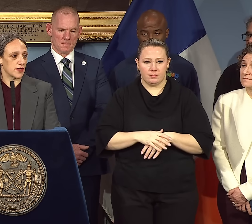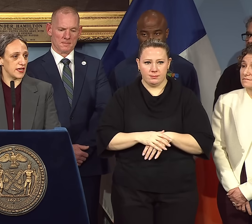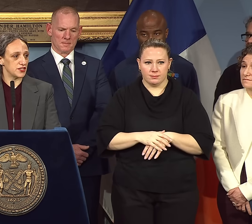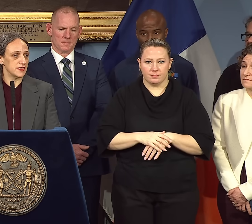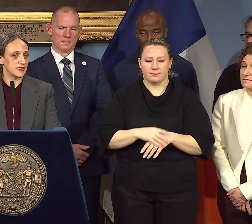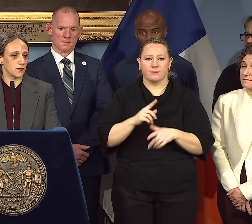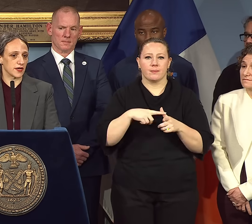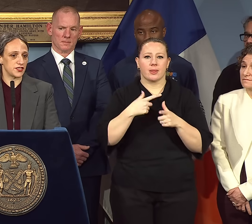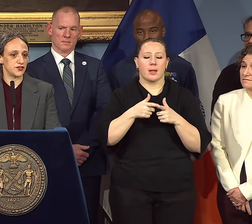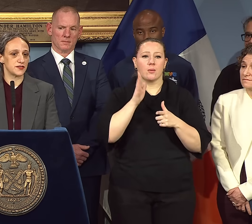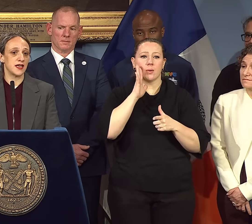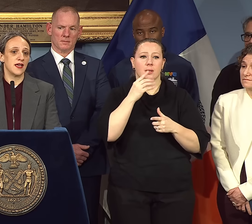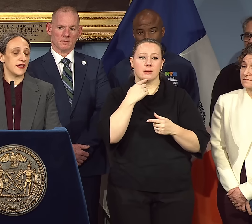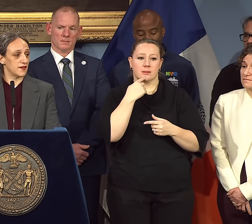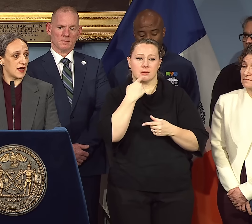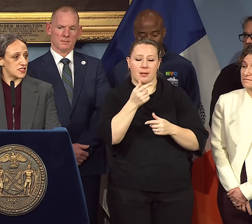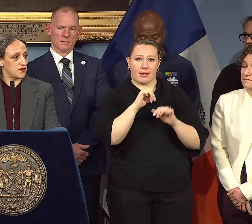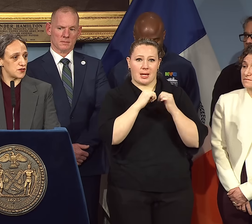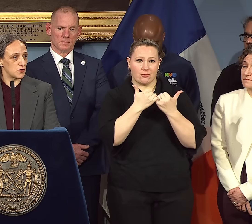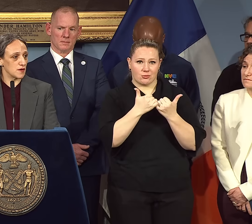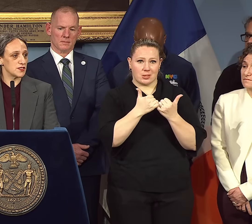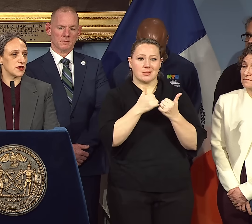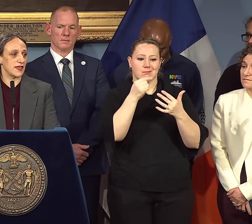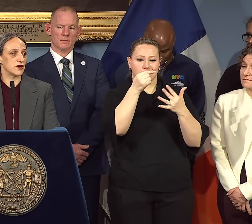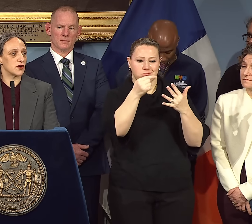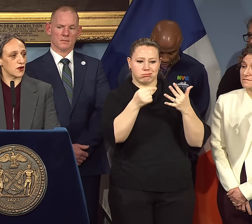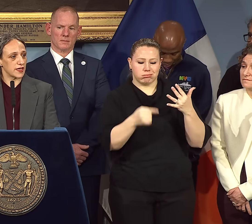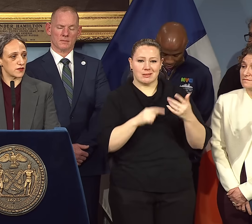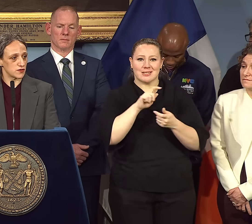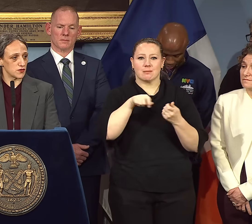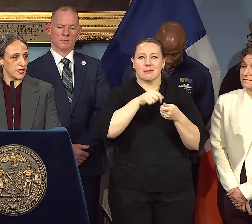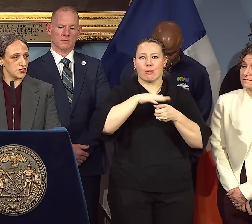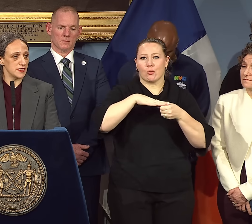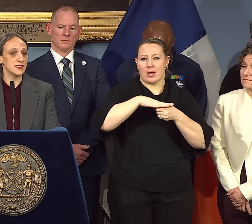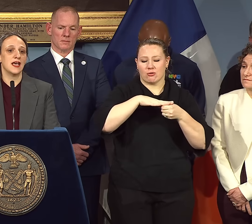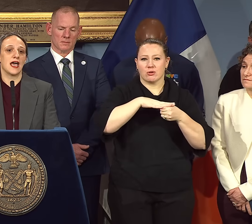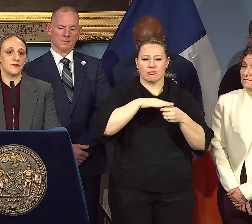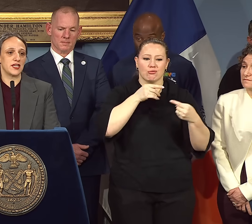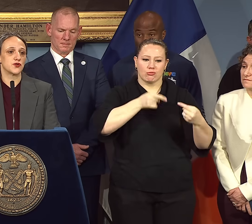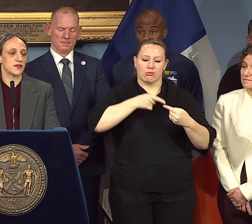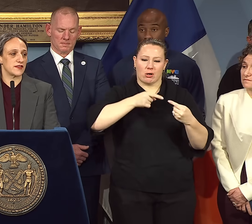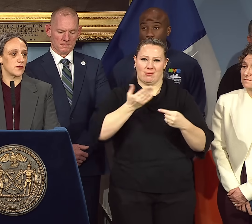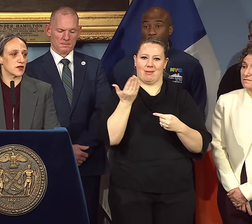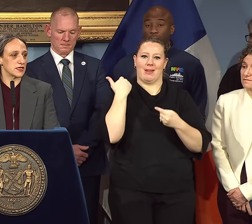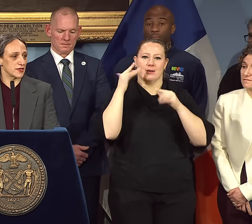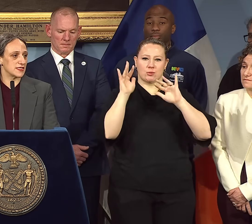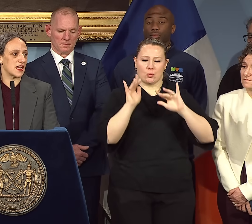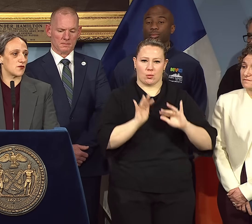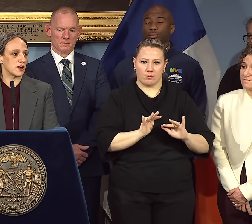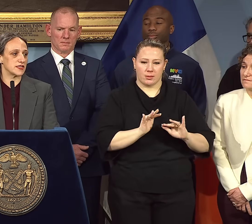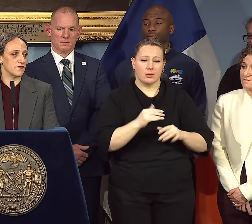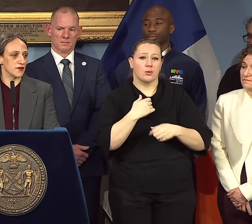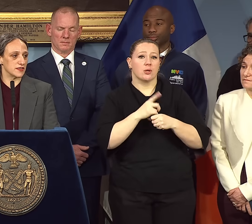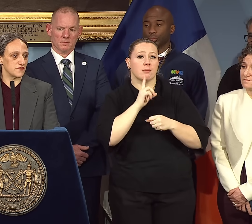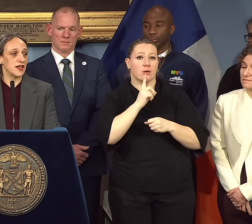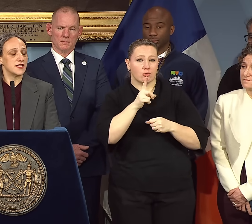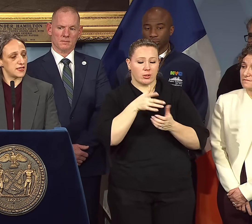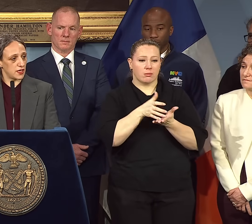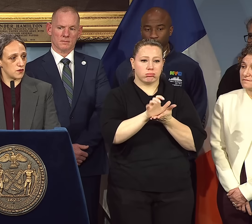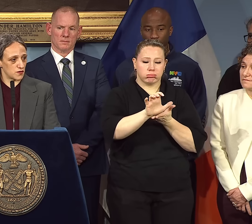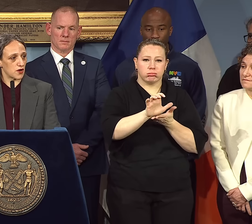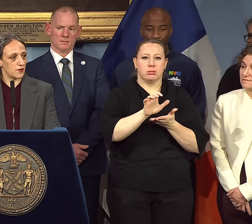specific locations that were issues in the last few storms so that they could target those locations and make sure that they were clearing sidewalks in front